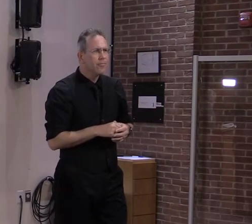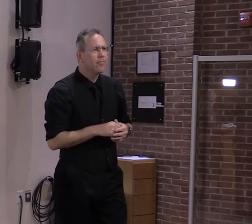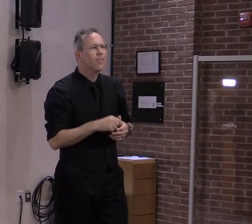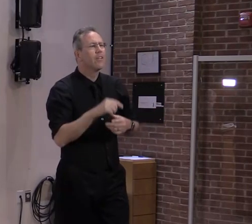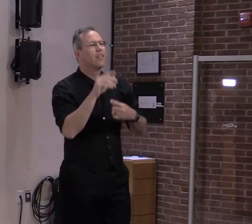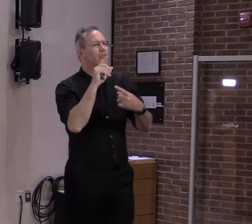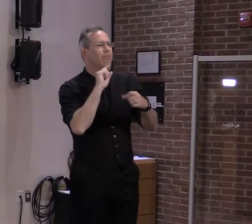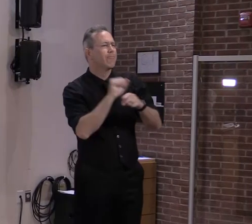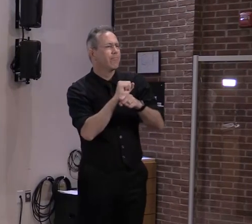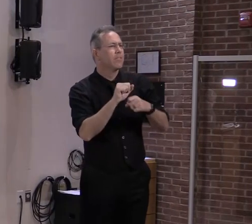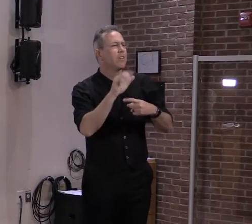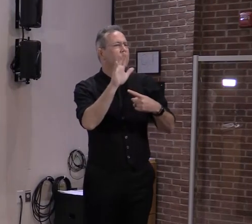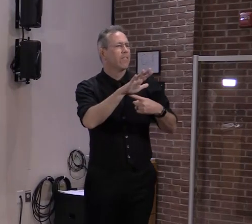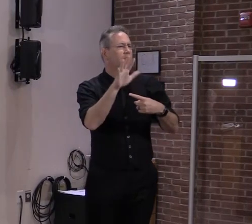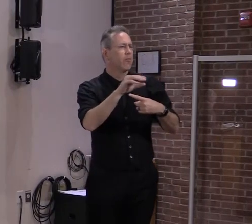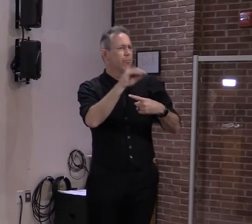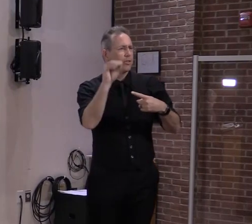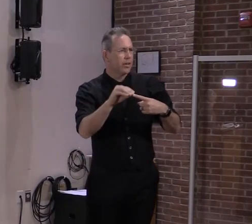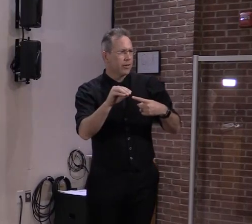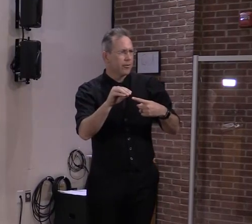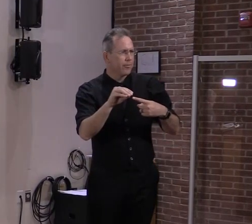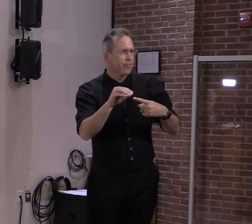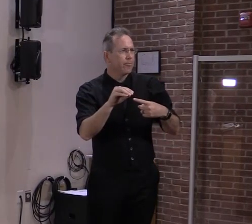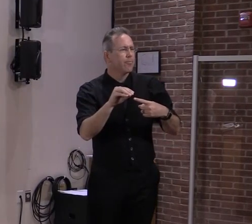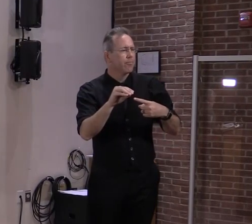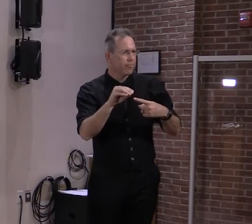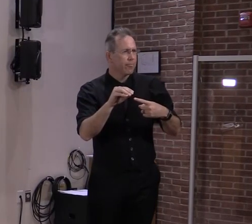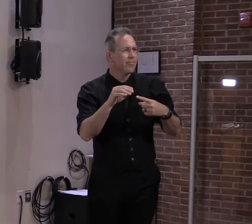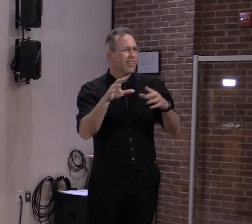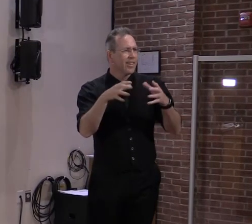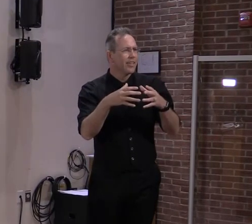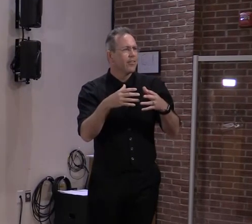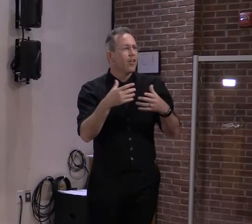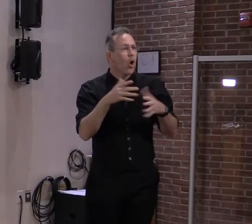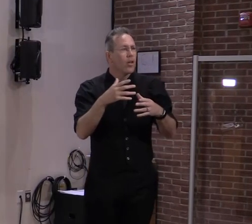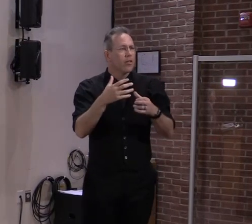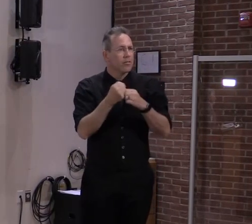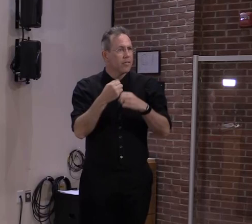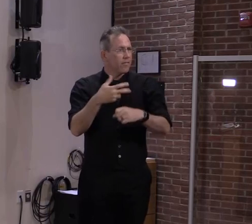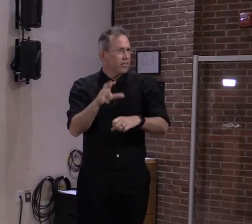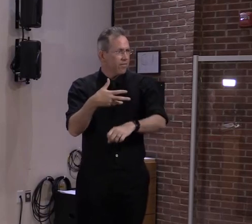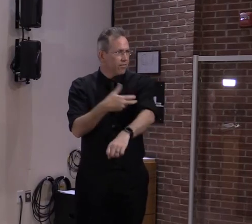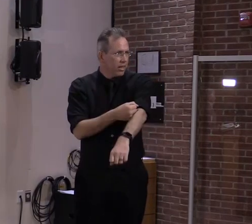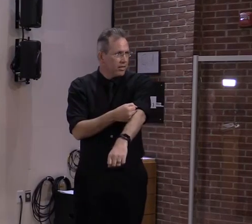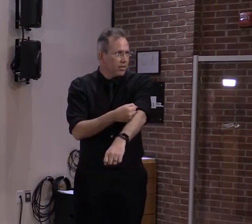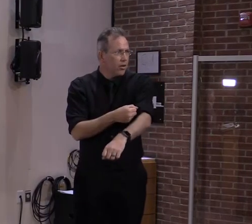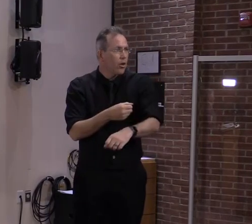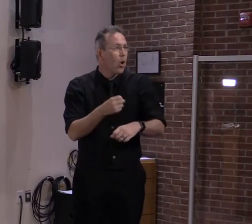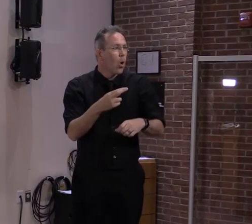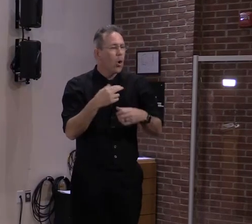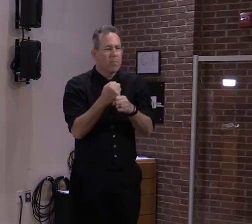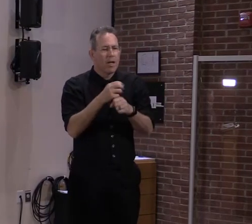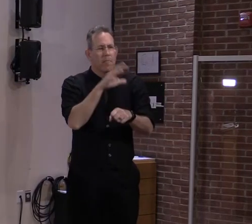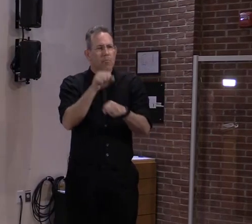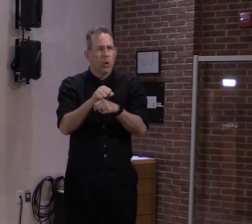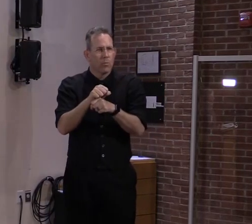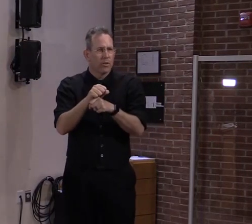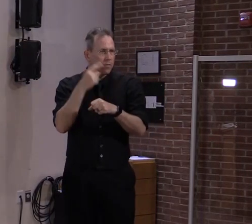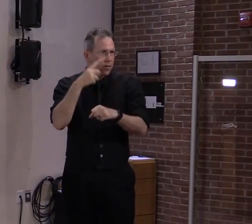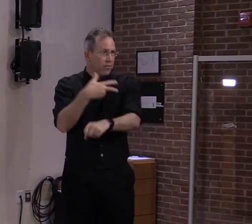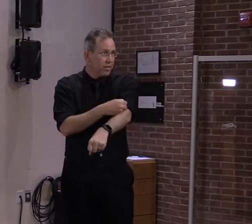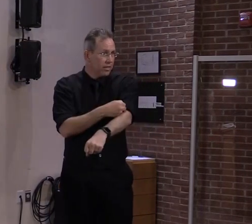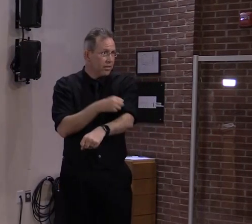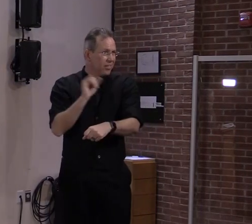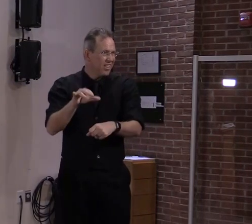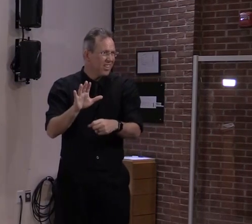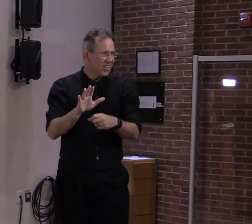55% of BIPOC Vermonters have either been vaccinated or have made an appointment. And I'll make sure